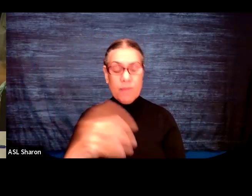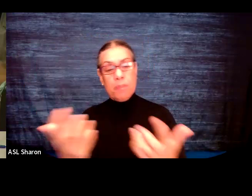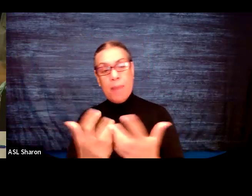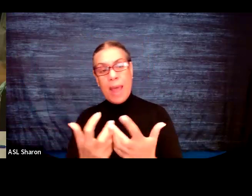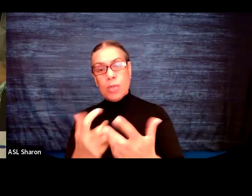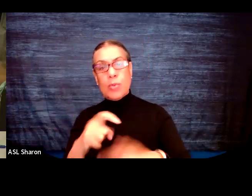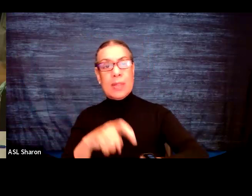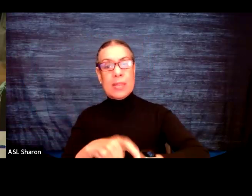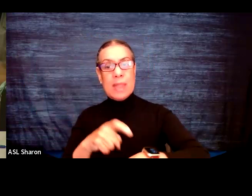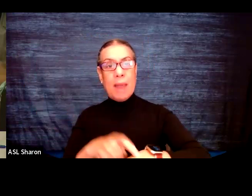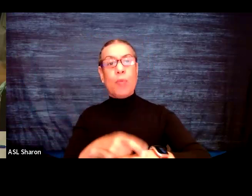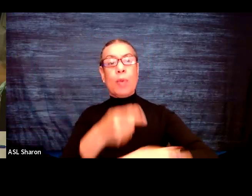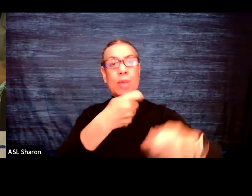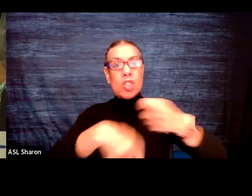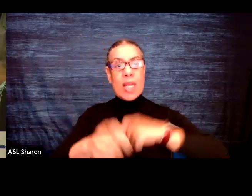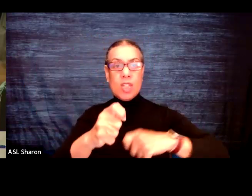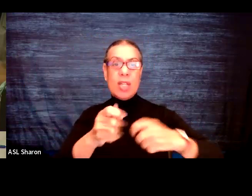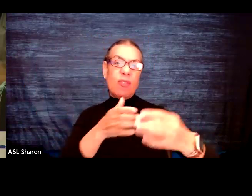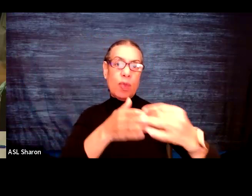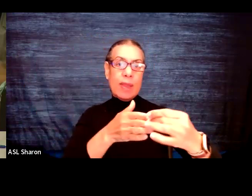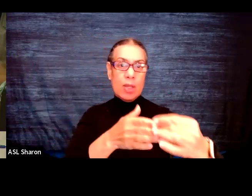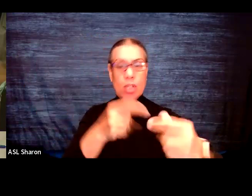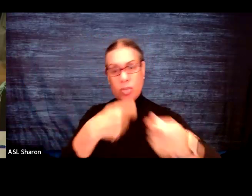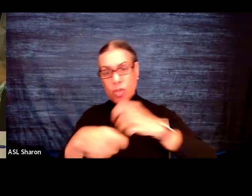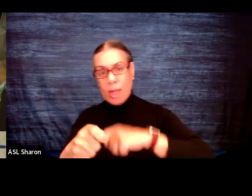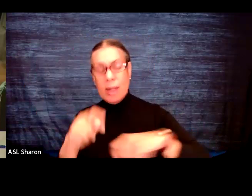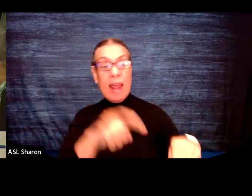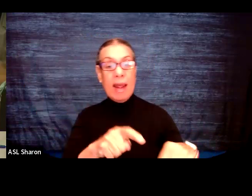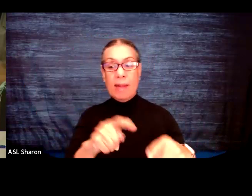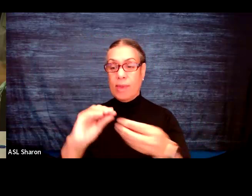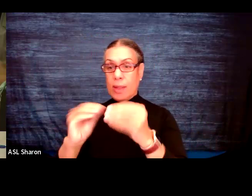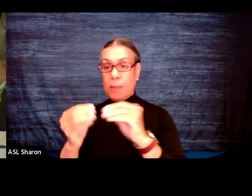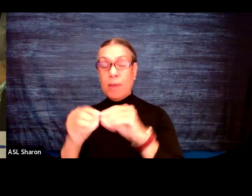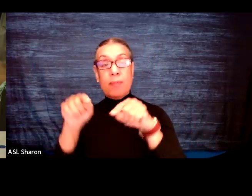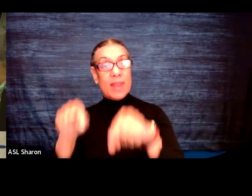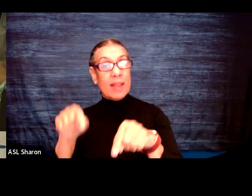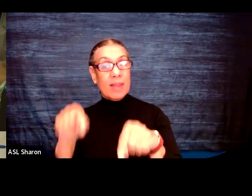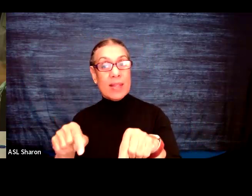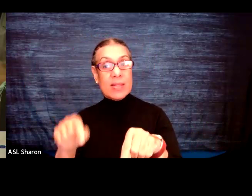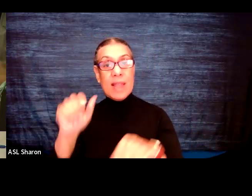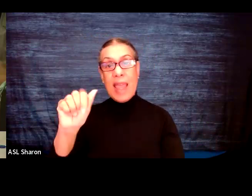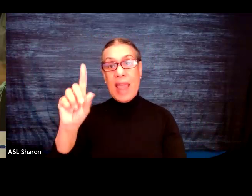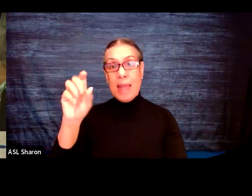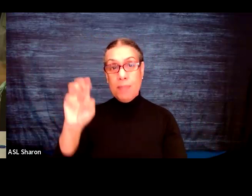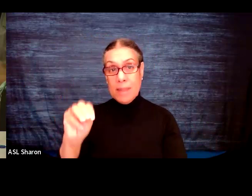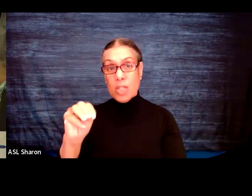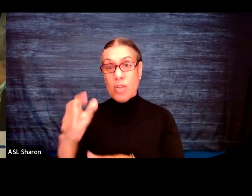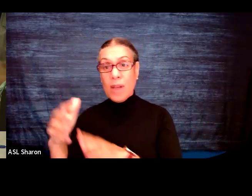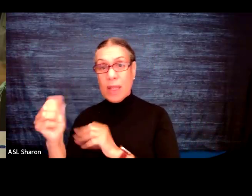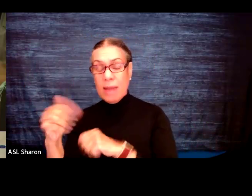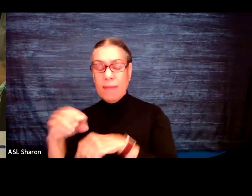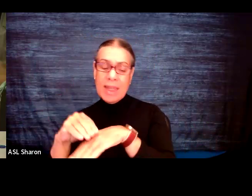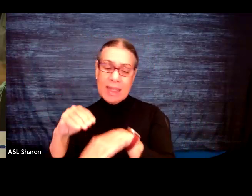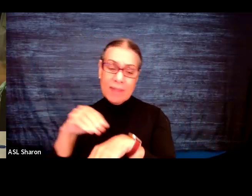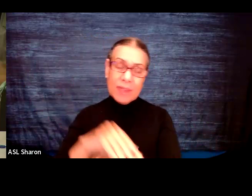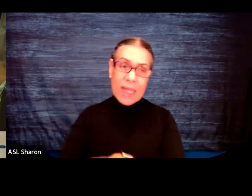period of leadership turnover and reports of disproportionate administrative leaves 30 seconds. affecting Black leaders of